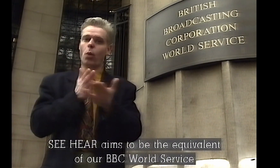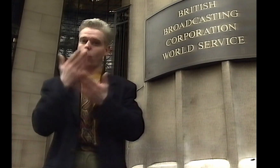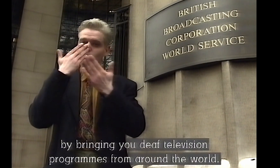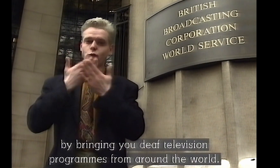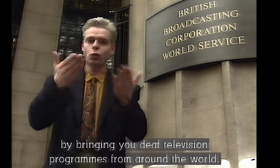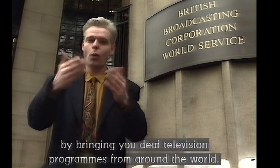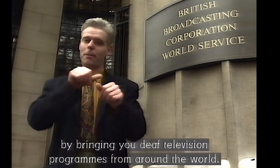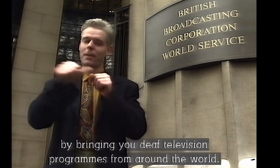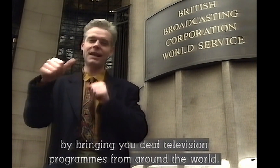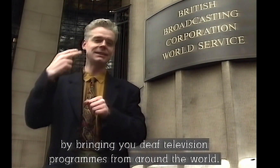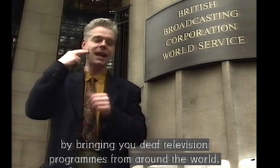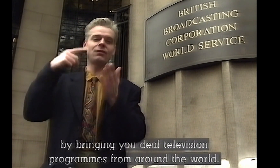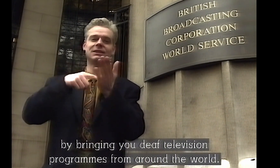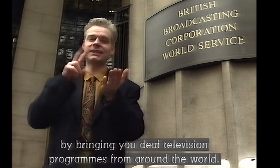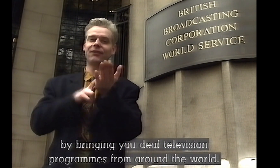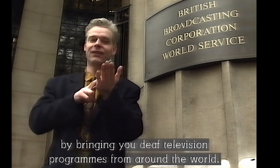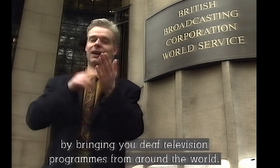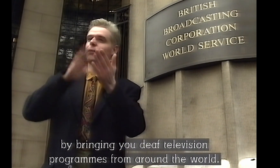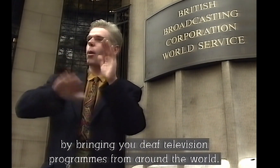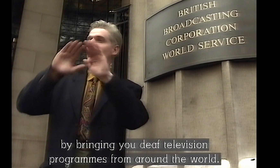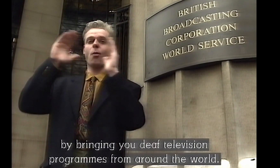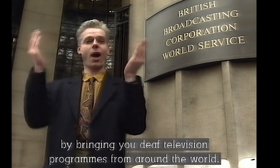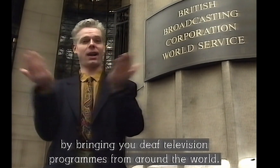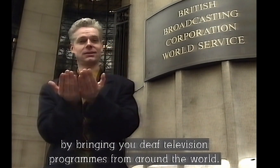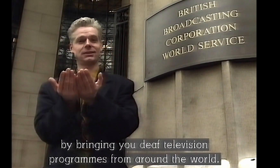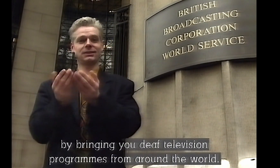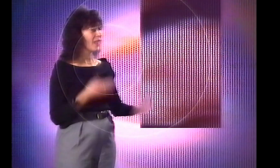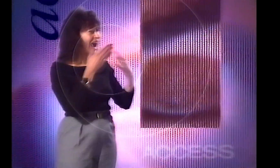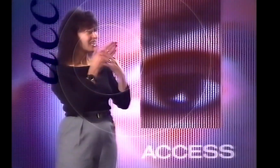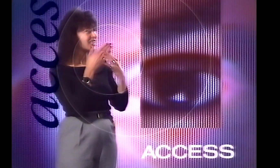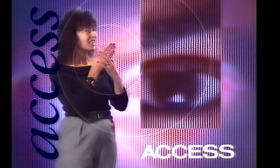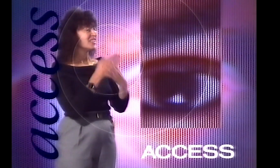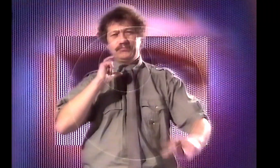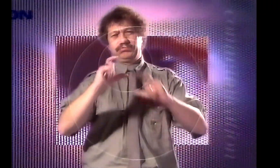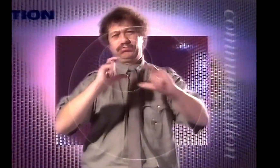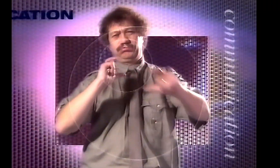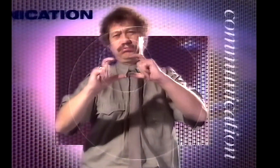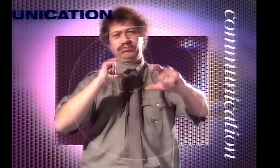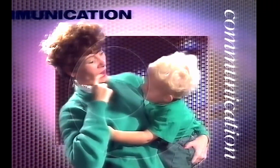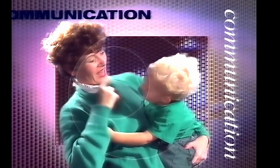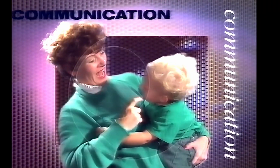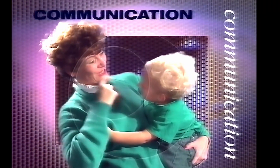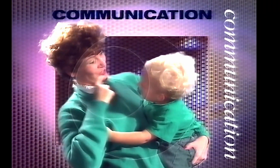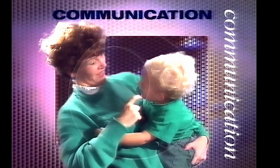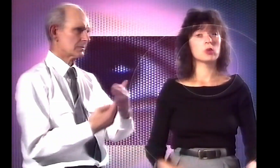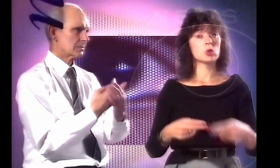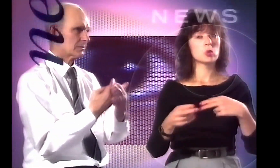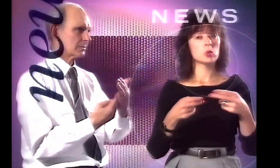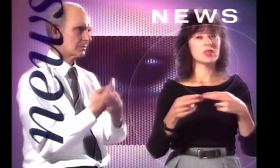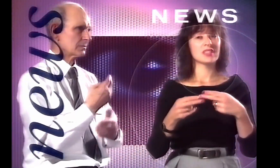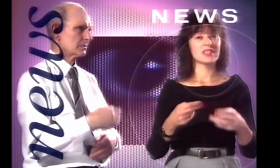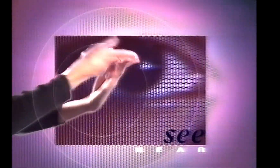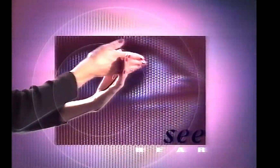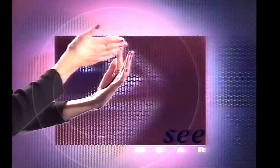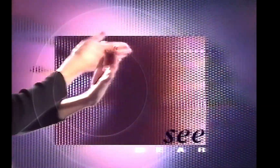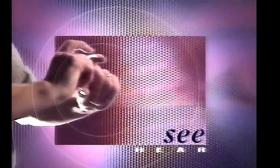world. See Here aims to be the equivalent of our BBC World Service by bringing you the best from television programmes around